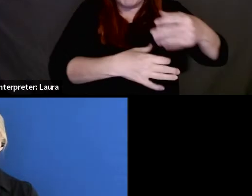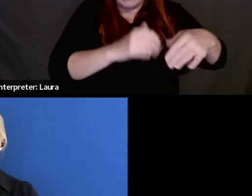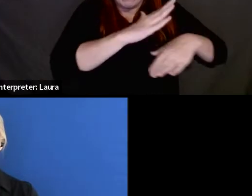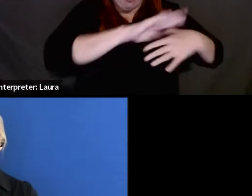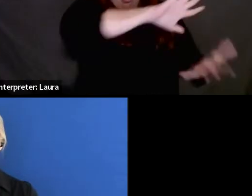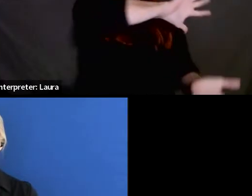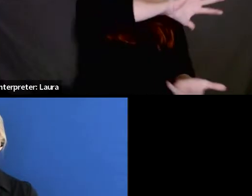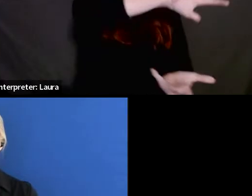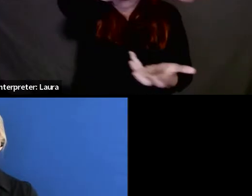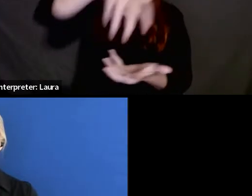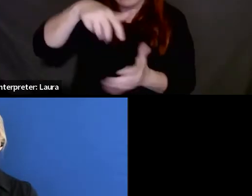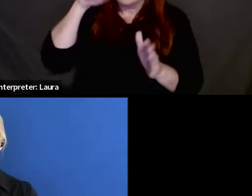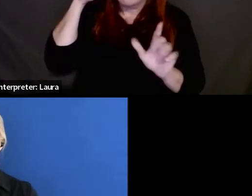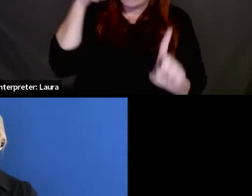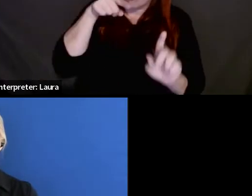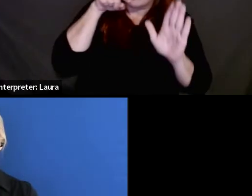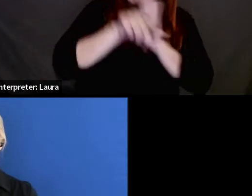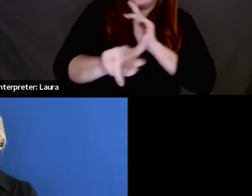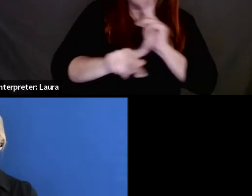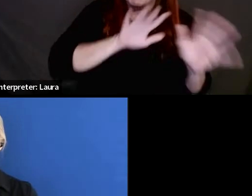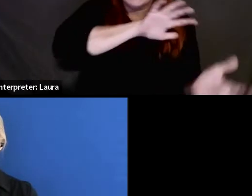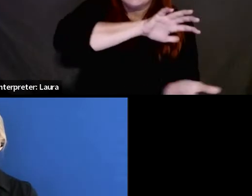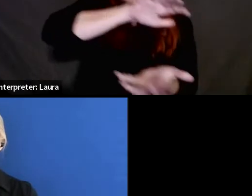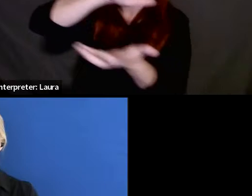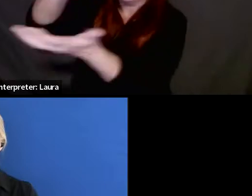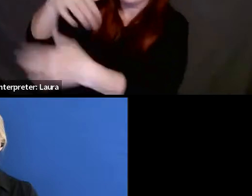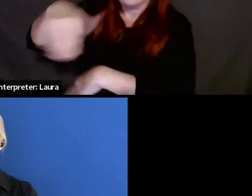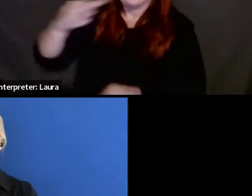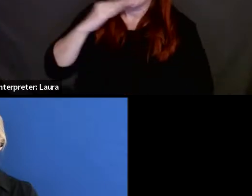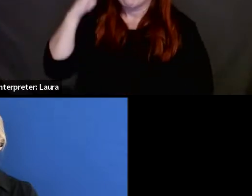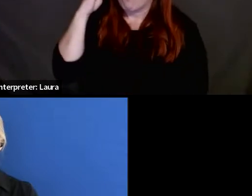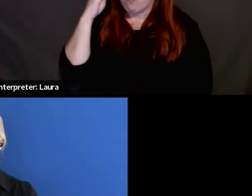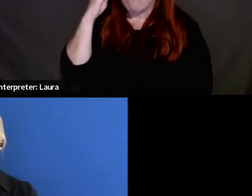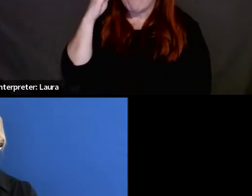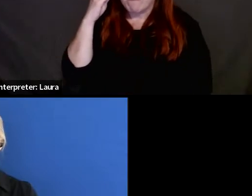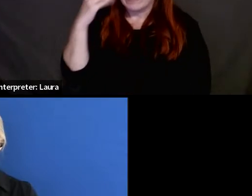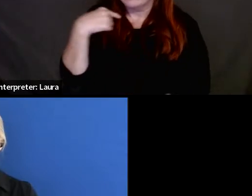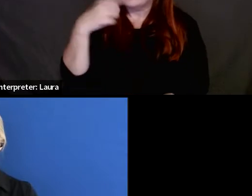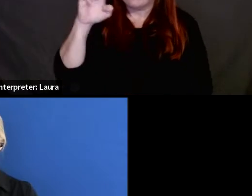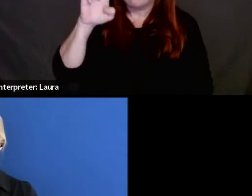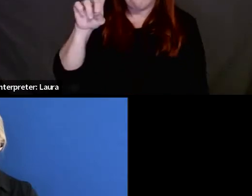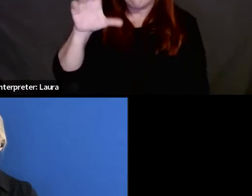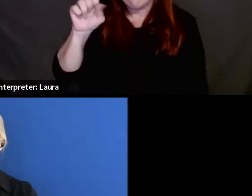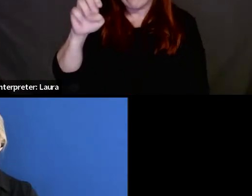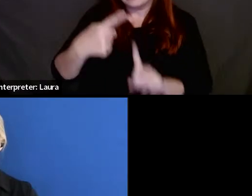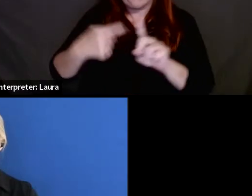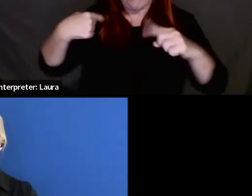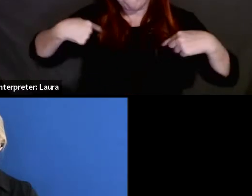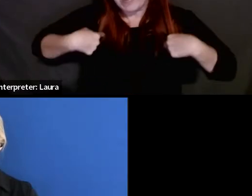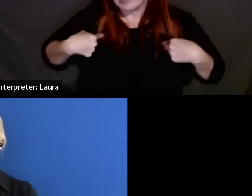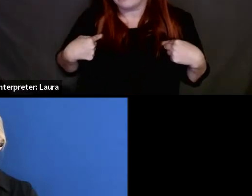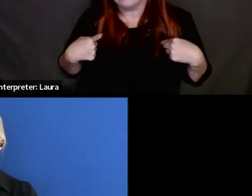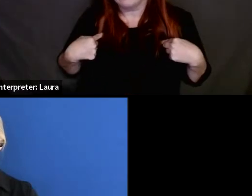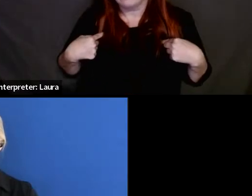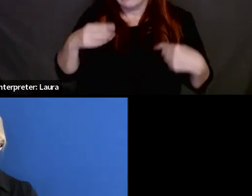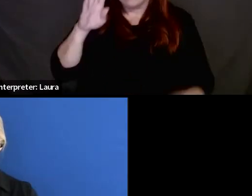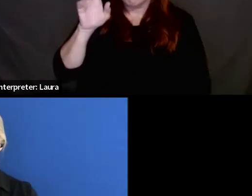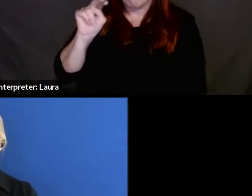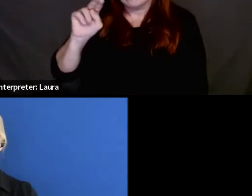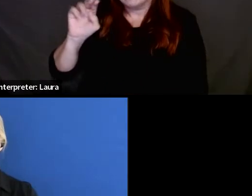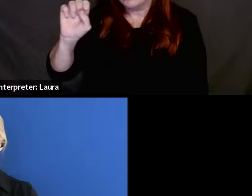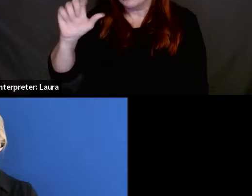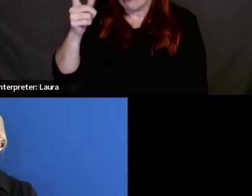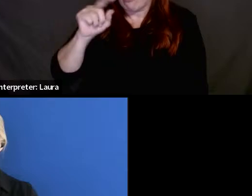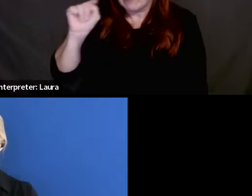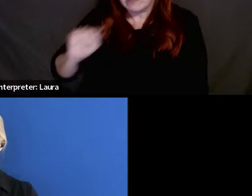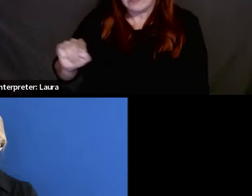to kill people. Go home. You can tell Ed Case I said that. You can tell Ed Case and Brian Schlotz and